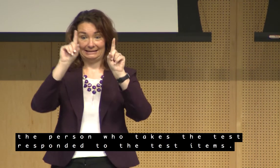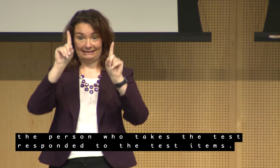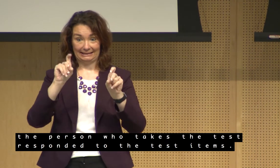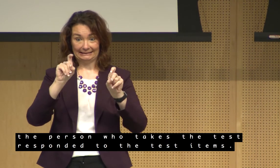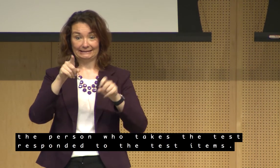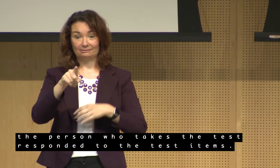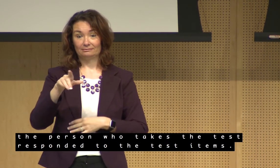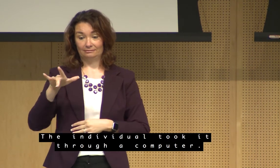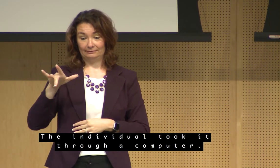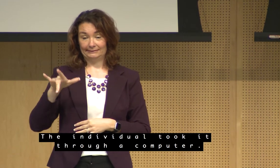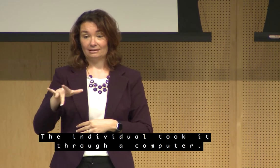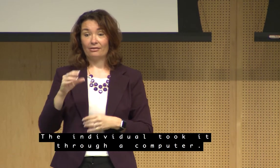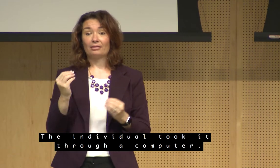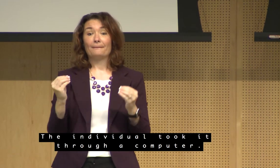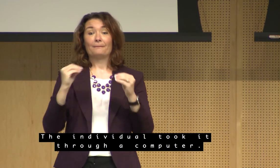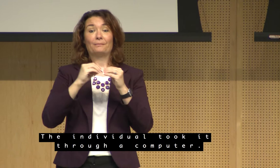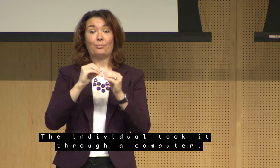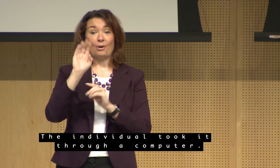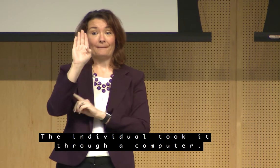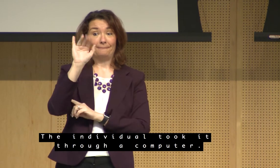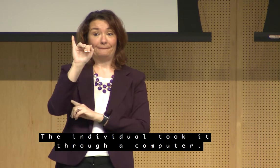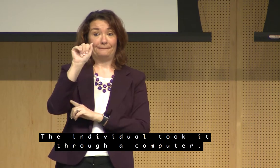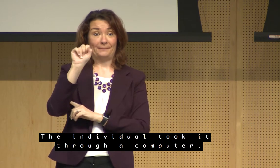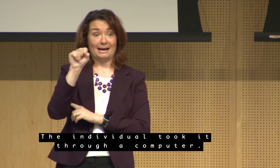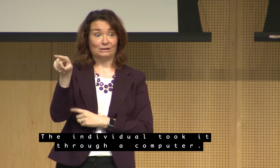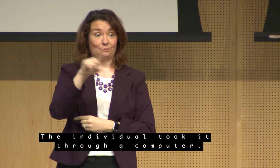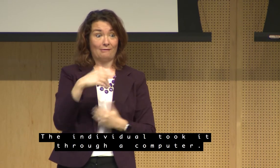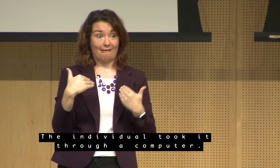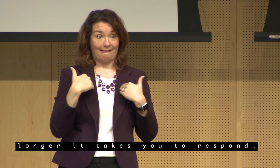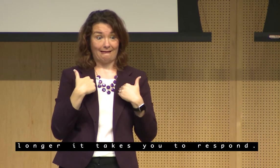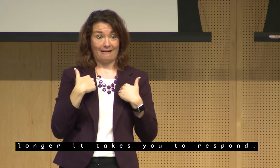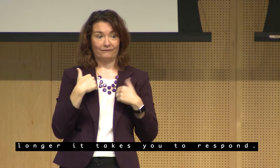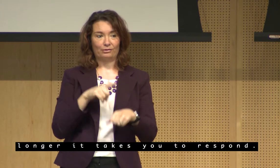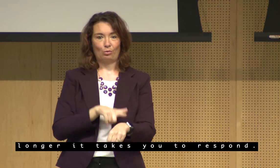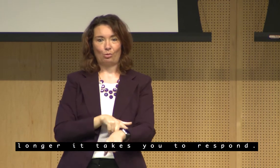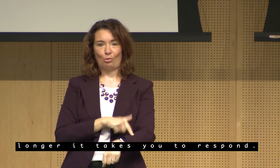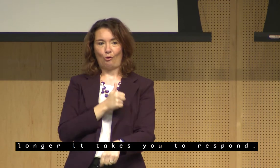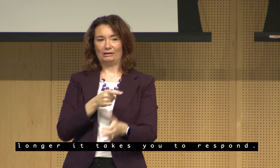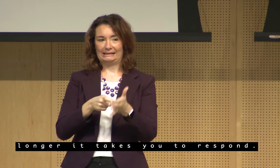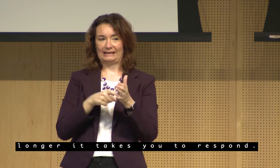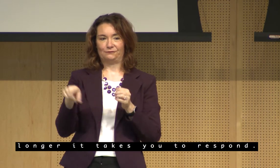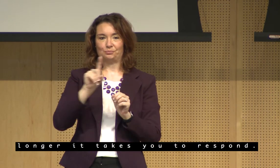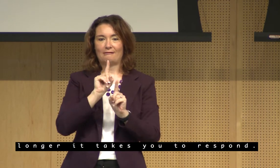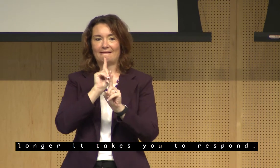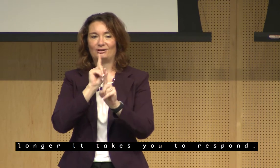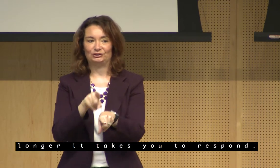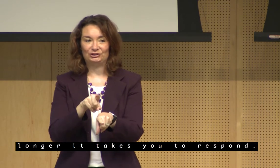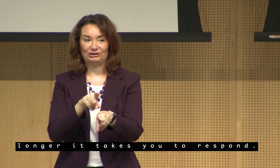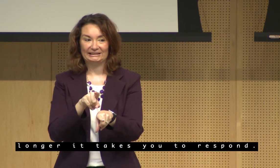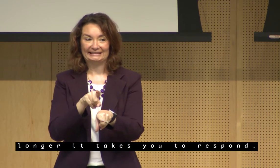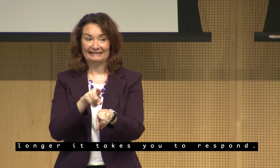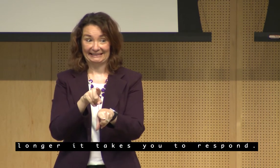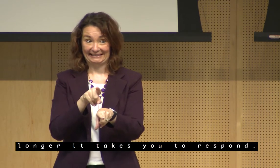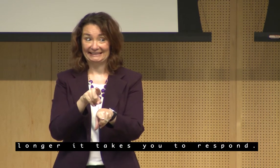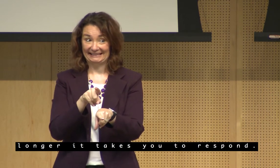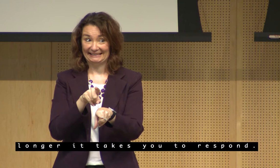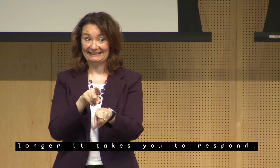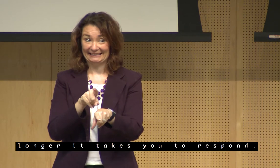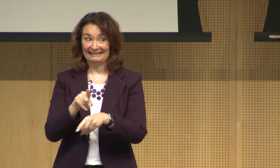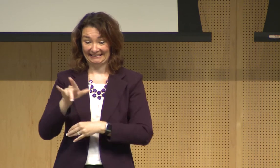items. The individual took it through a computer. The more bias you have, the longer it takes you to respond.